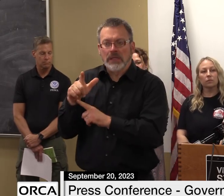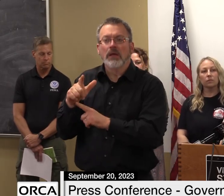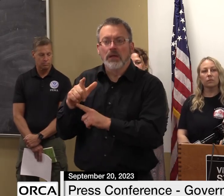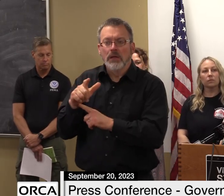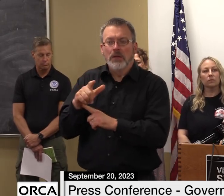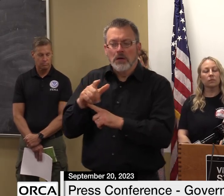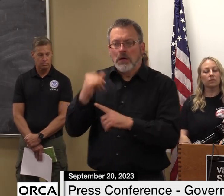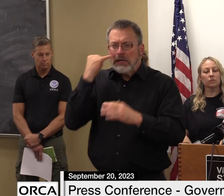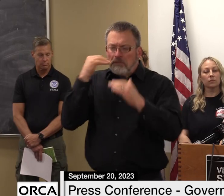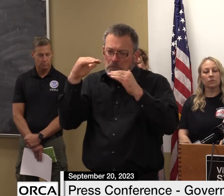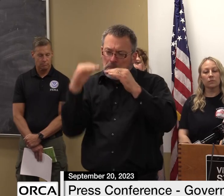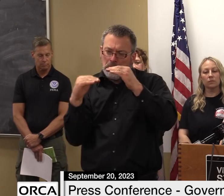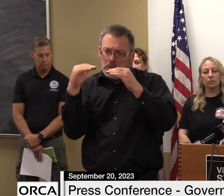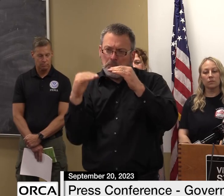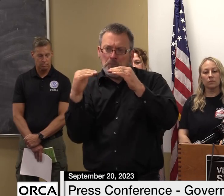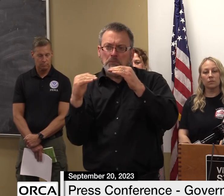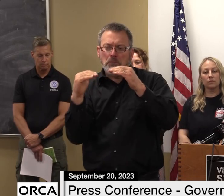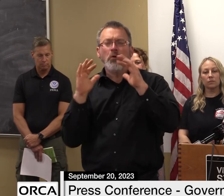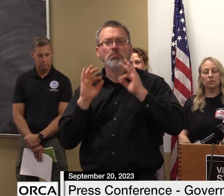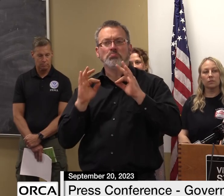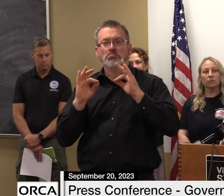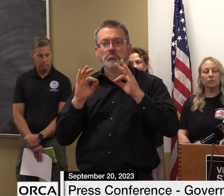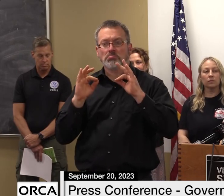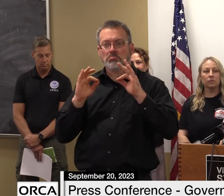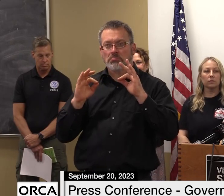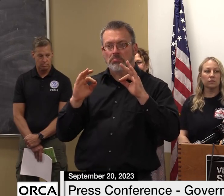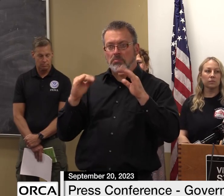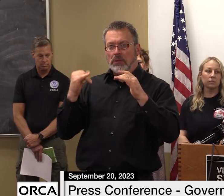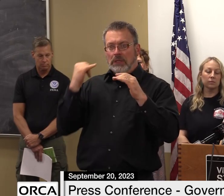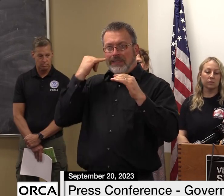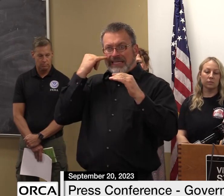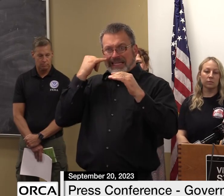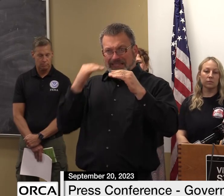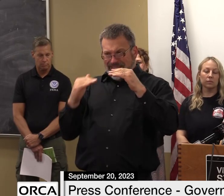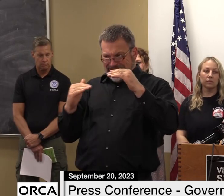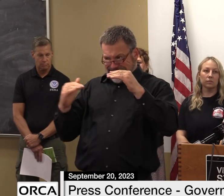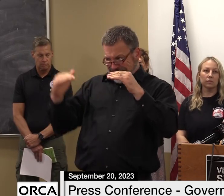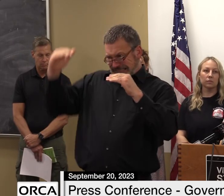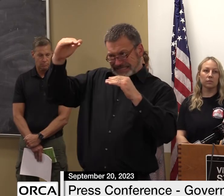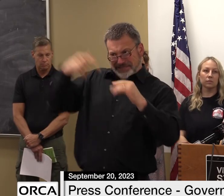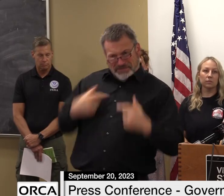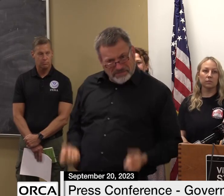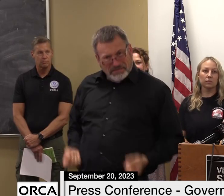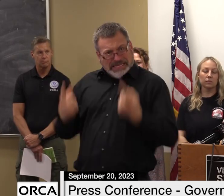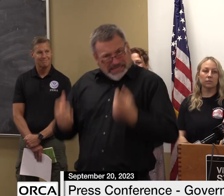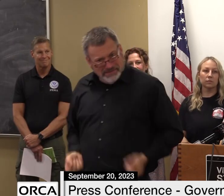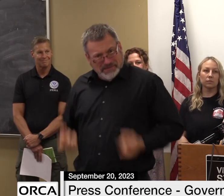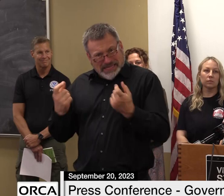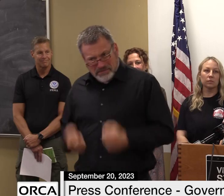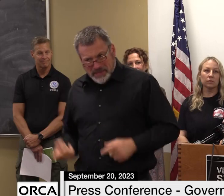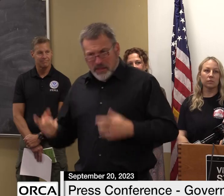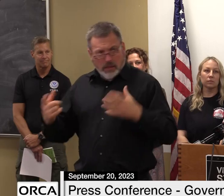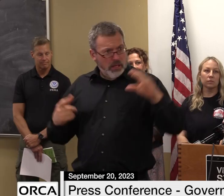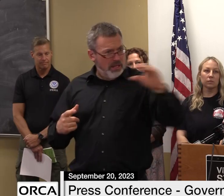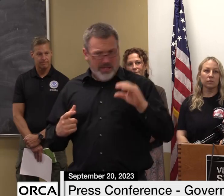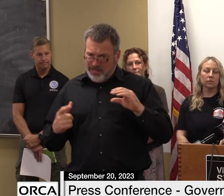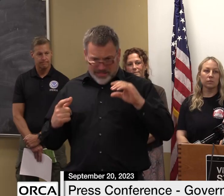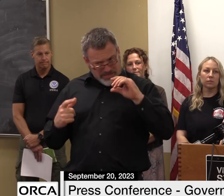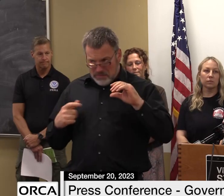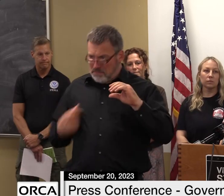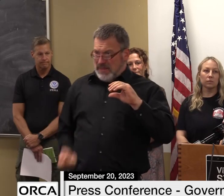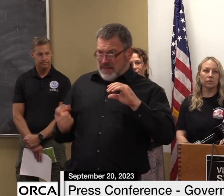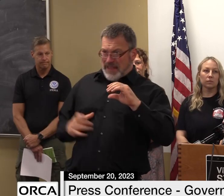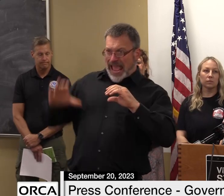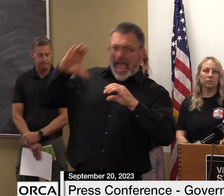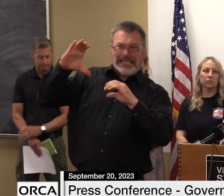But if you feel like you have evidence that shows you should get a larger award, I can't promise your award will be adjusted, but I do know that